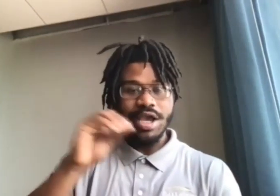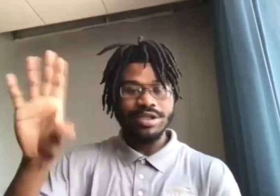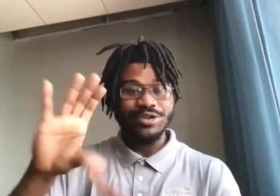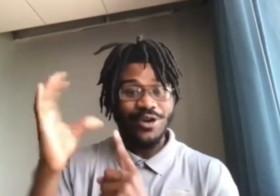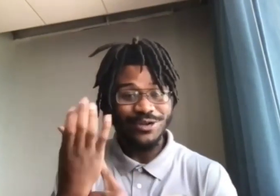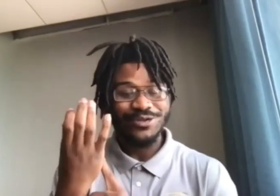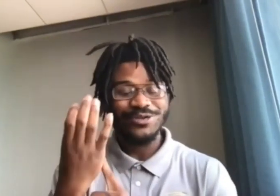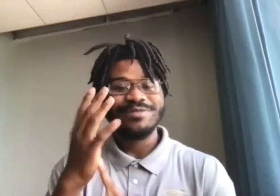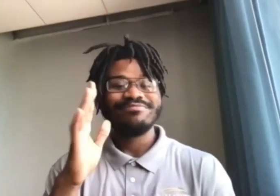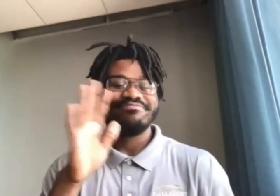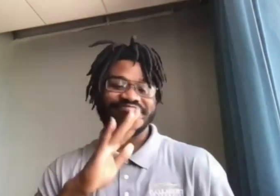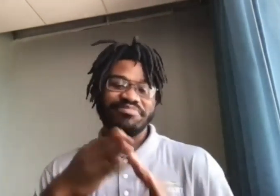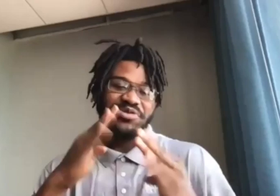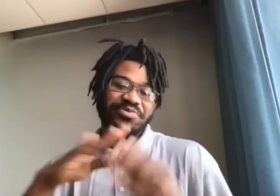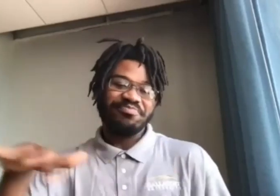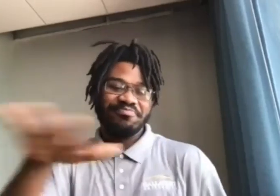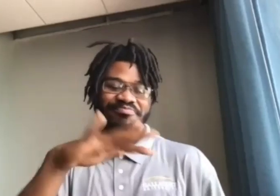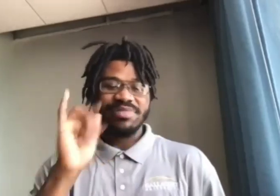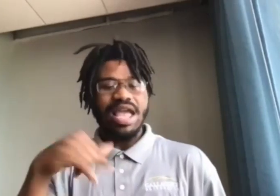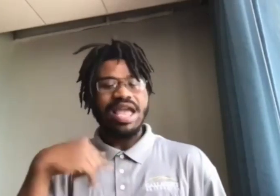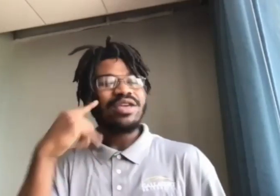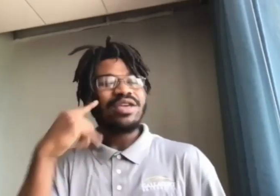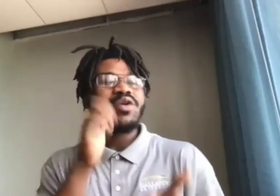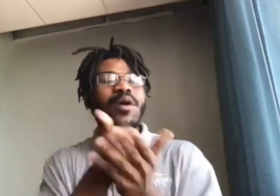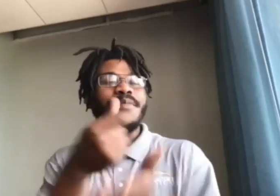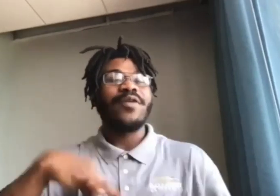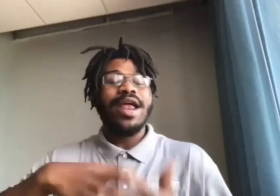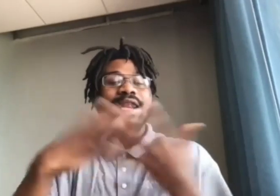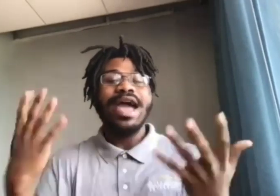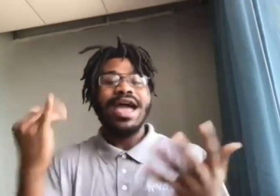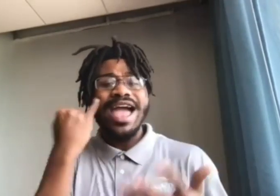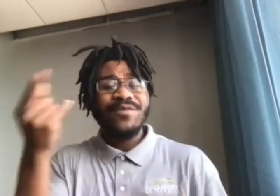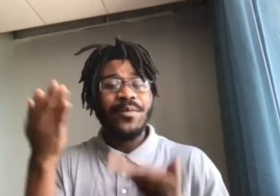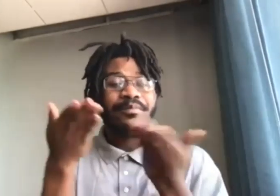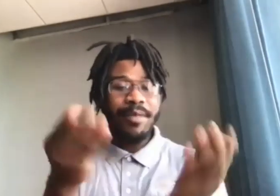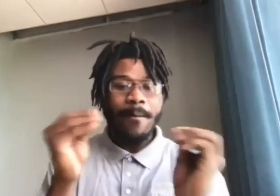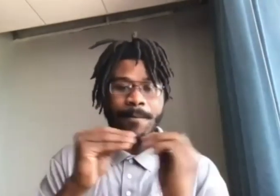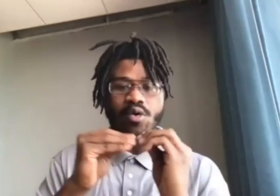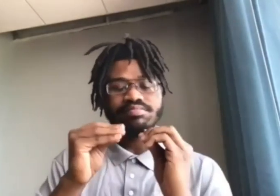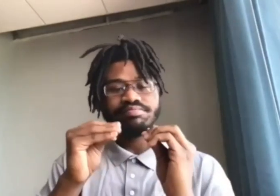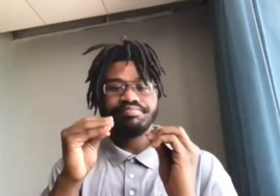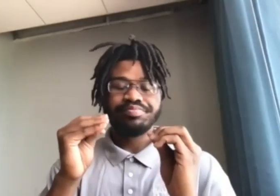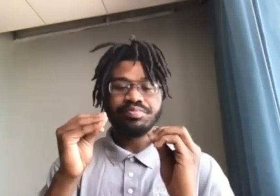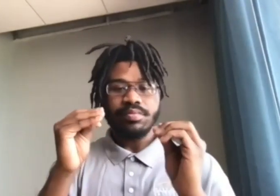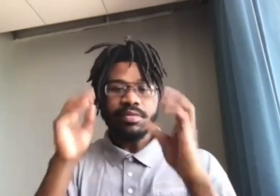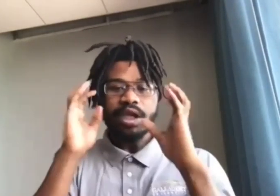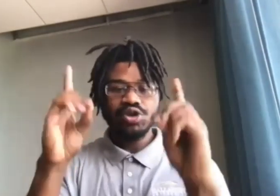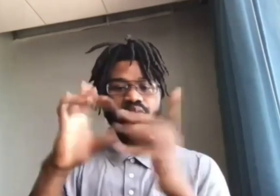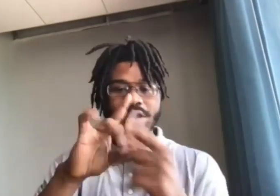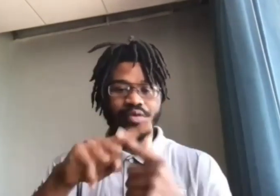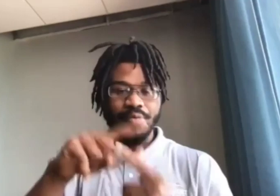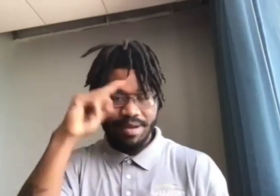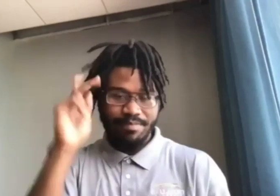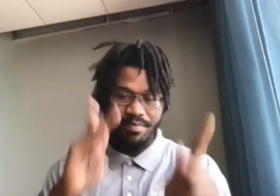You know, our identities are so strongly connected to our history. And I think if we could have